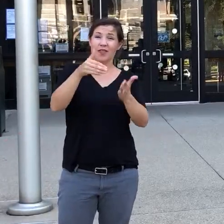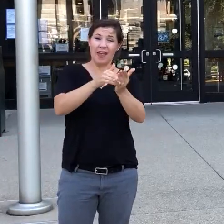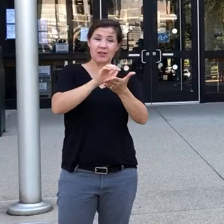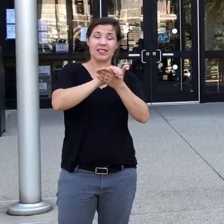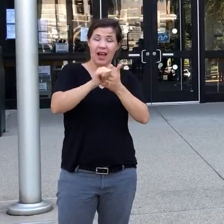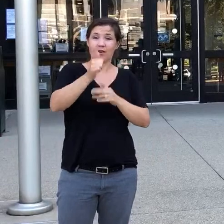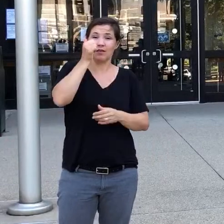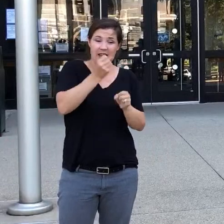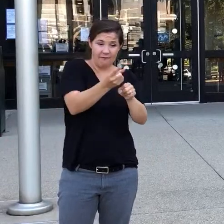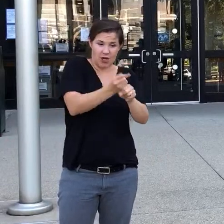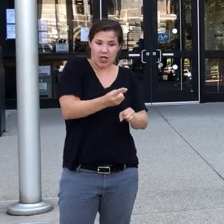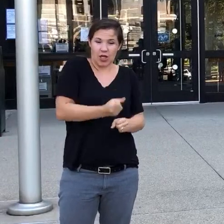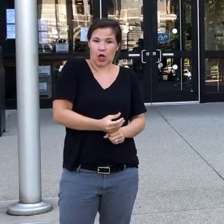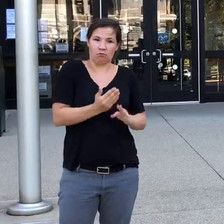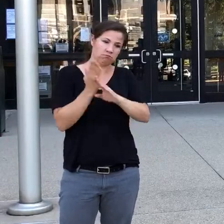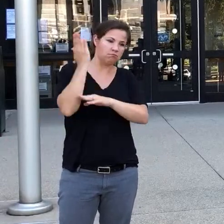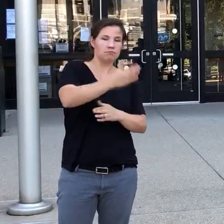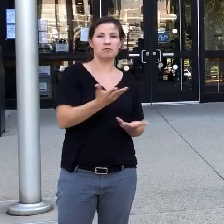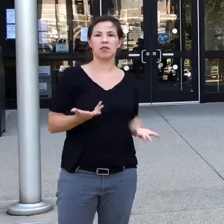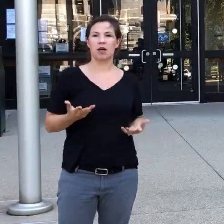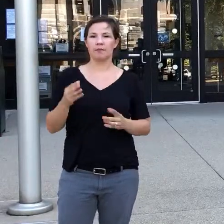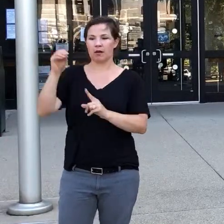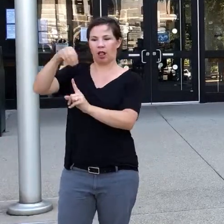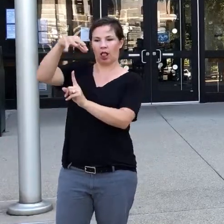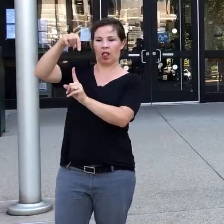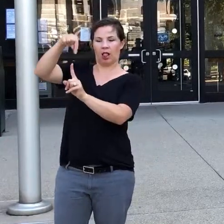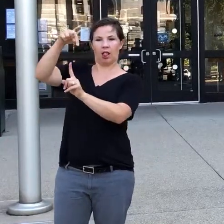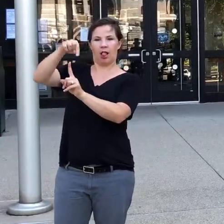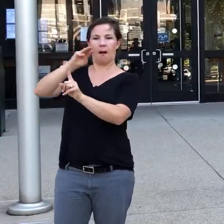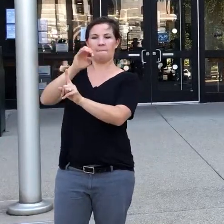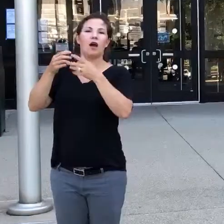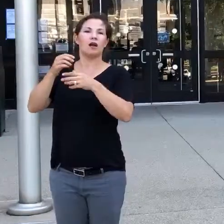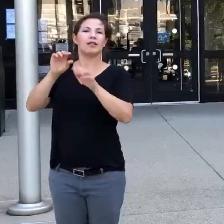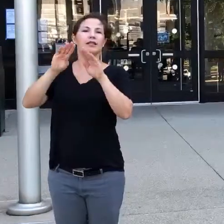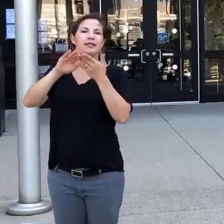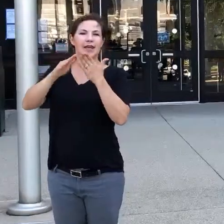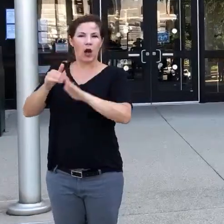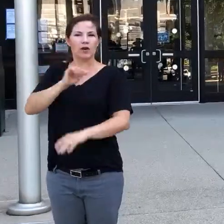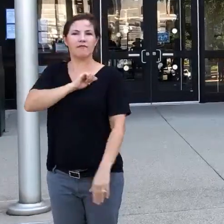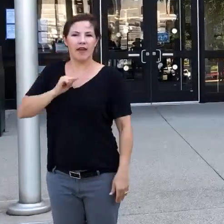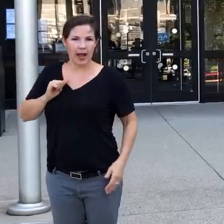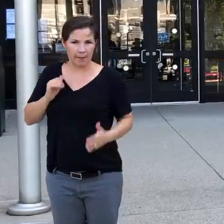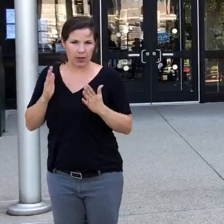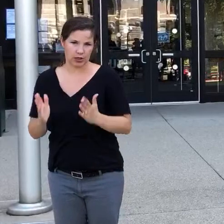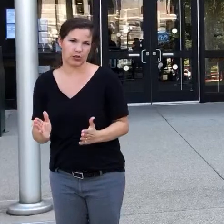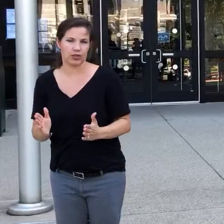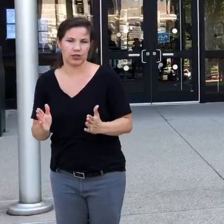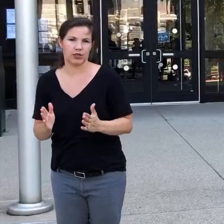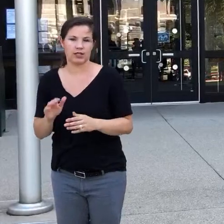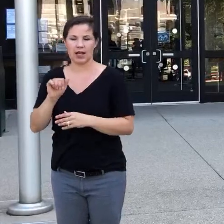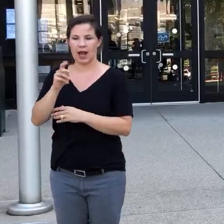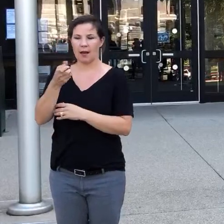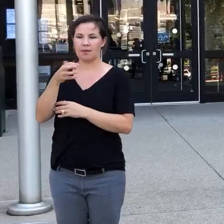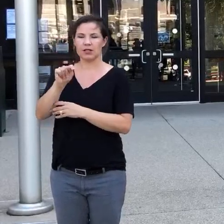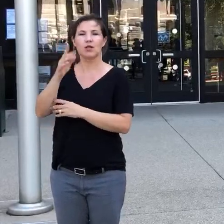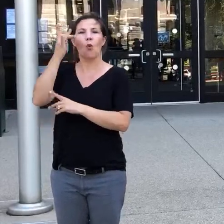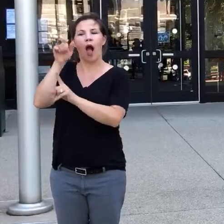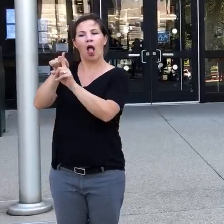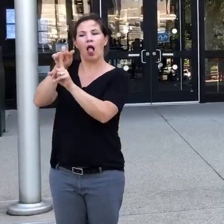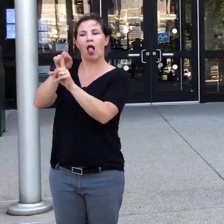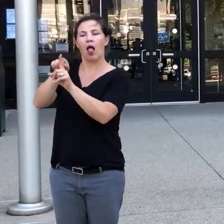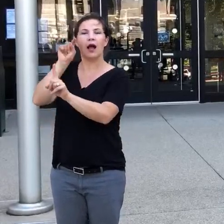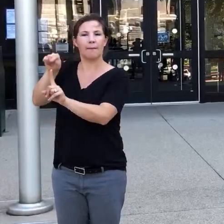plus. He's pointing on Michael Zucala. You want to know why? Because Michael Zucala is in the town of Amherst. That's why Stefan Mihailu is picking on